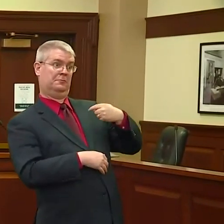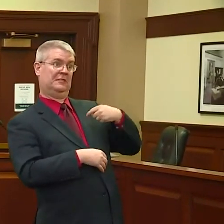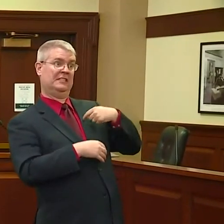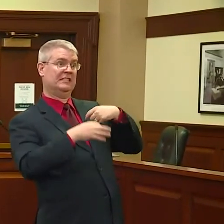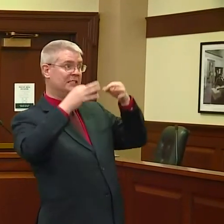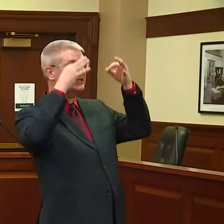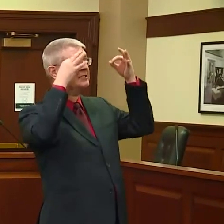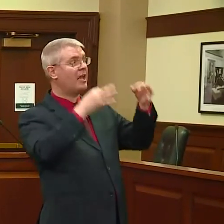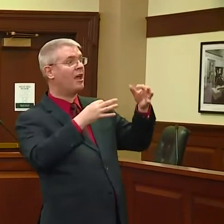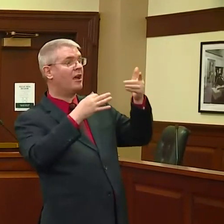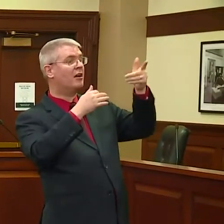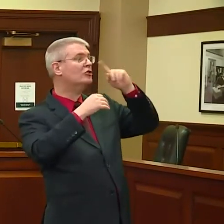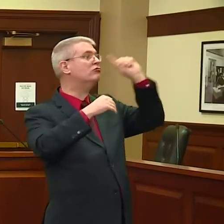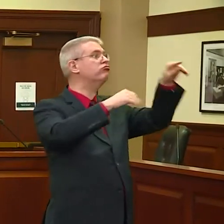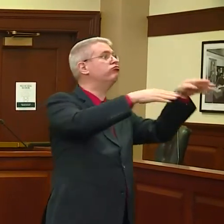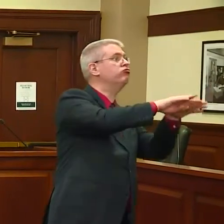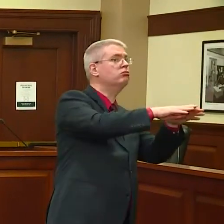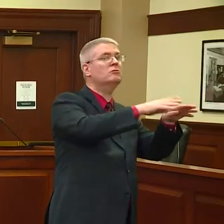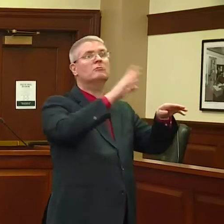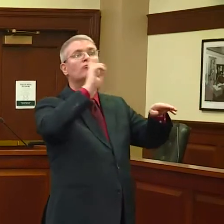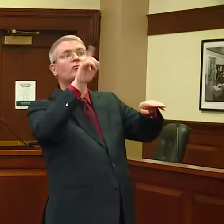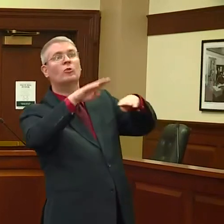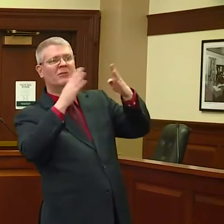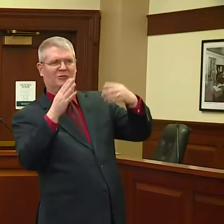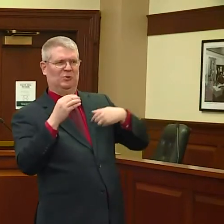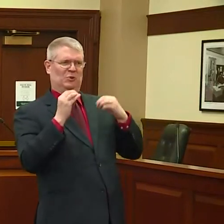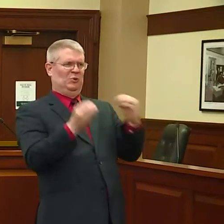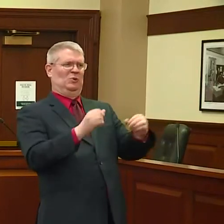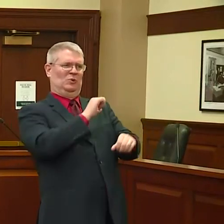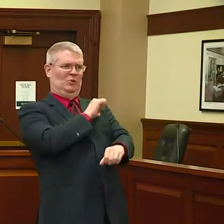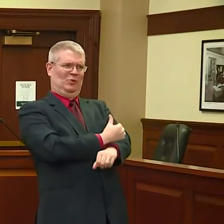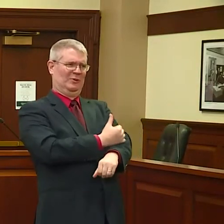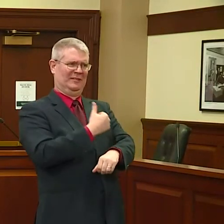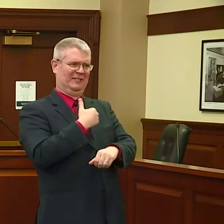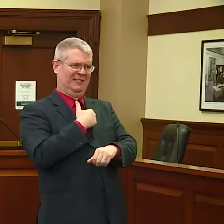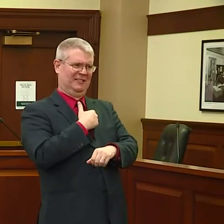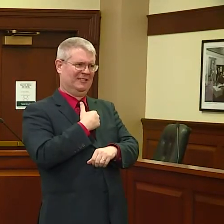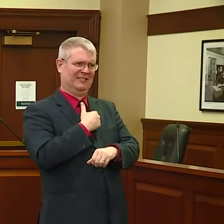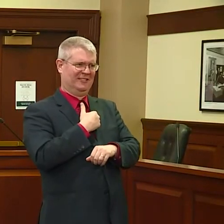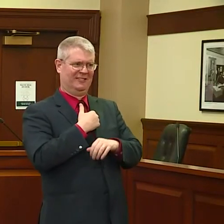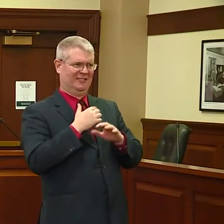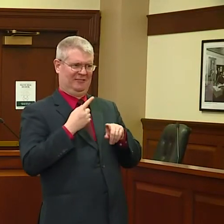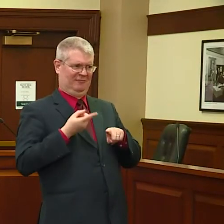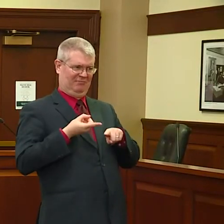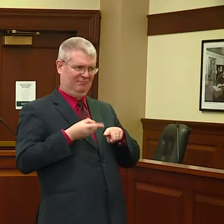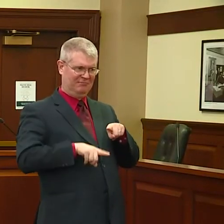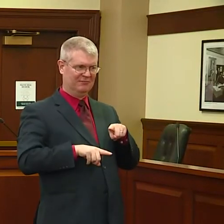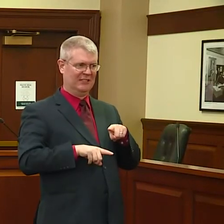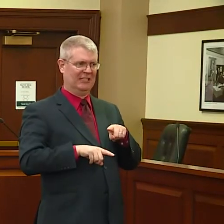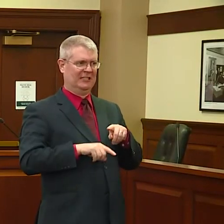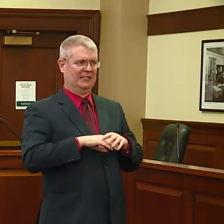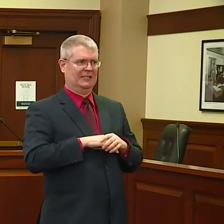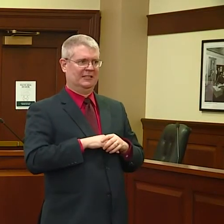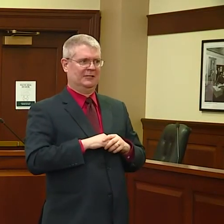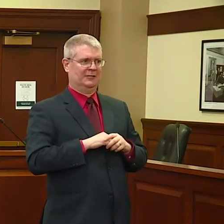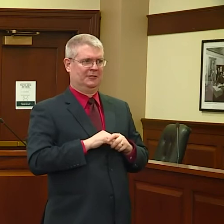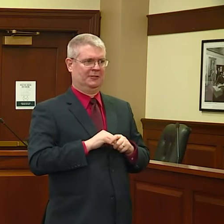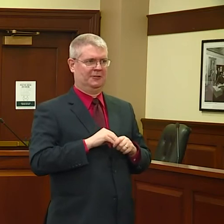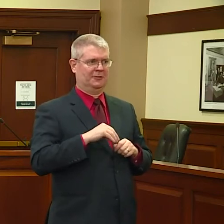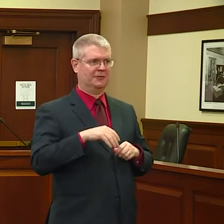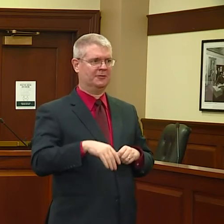was we did Blaine County. Isn't that the only school that we, by state order, was the only school district we shut down?